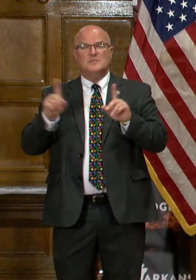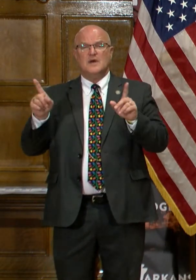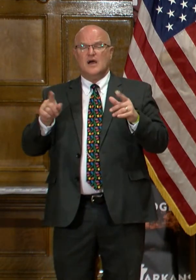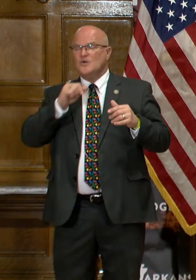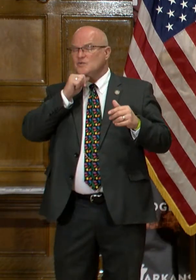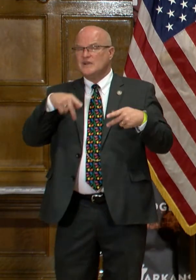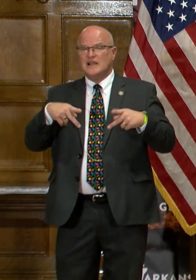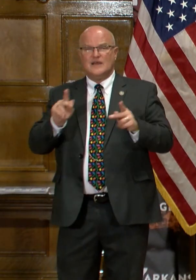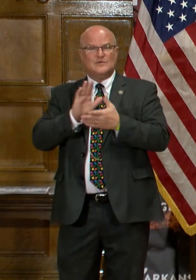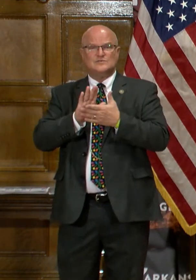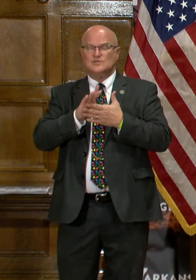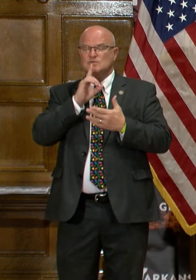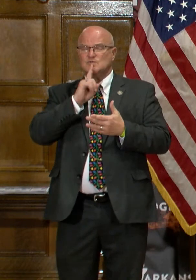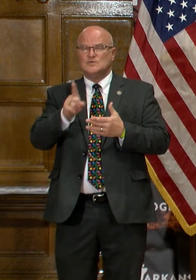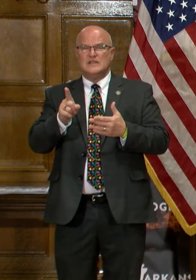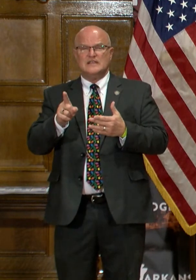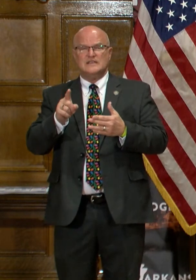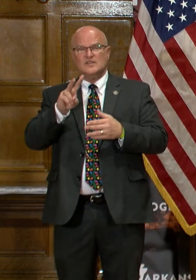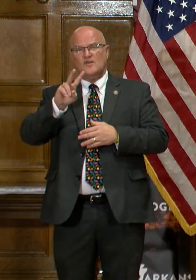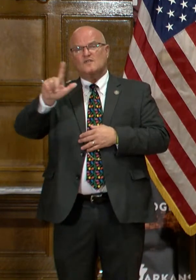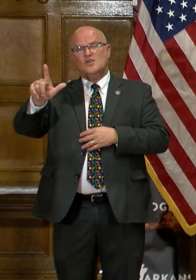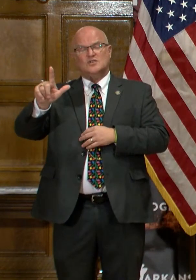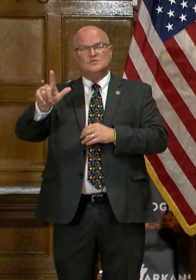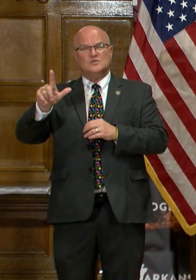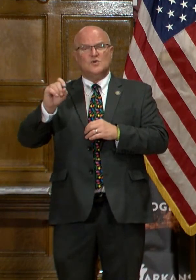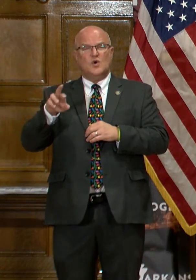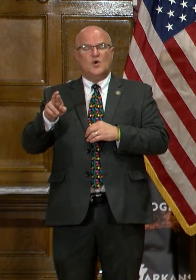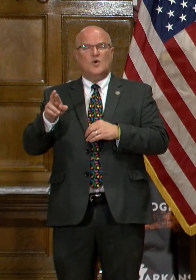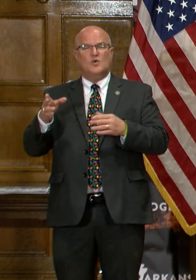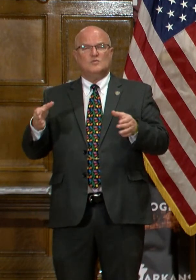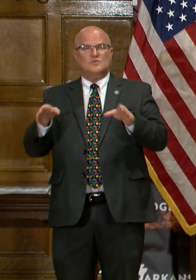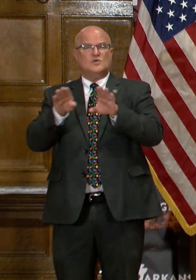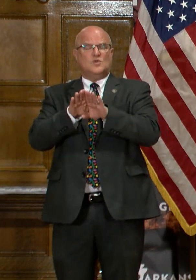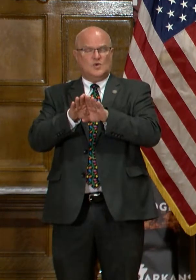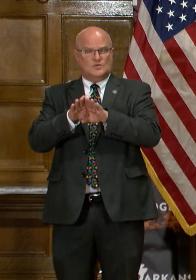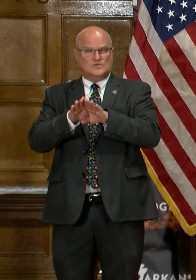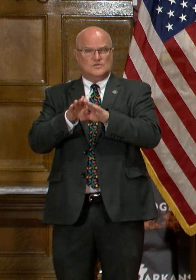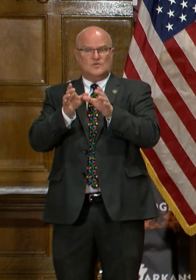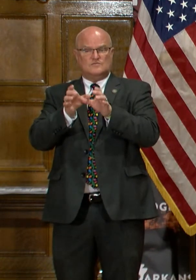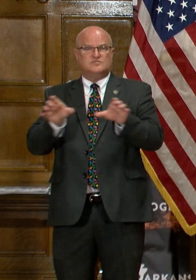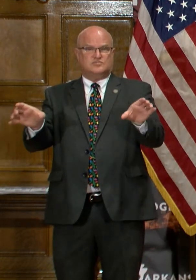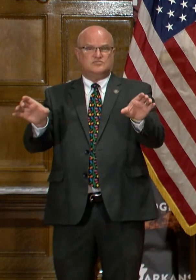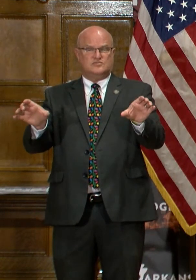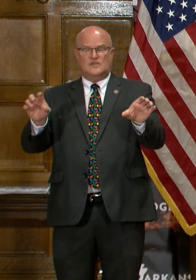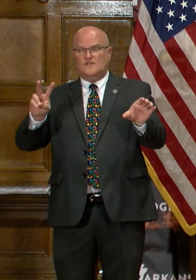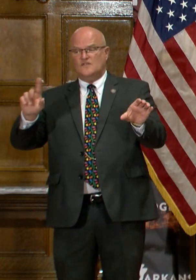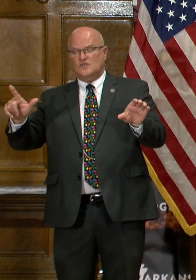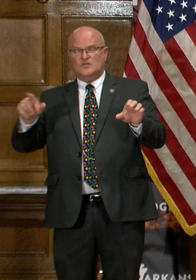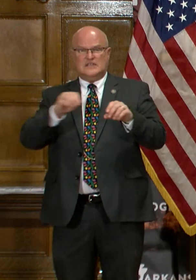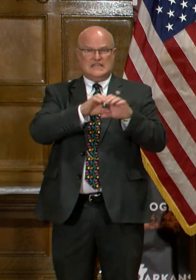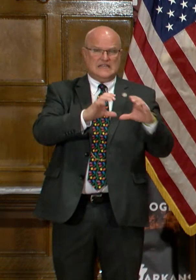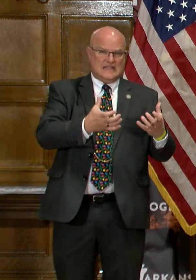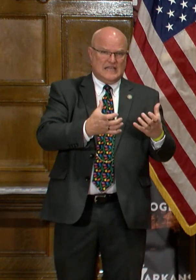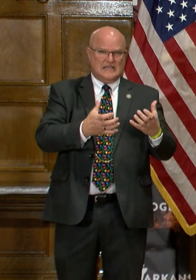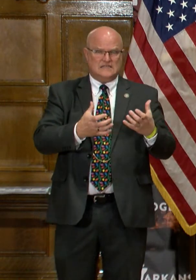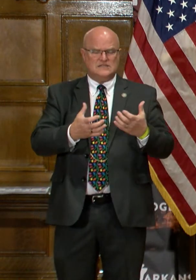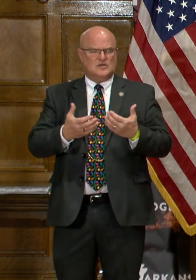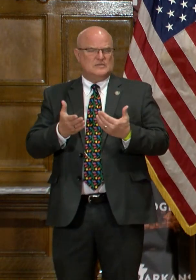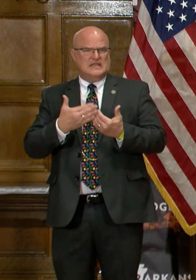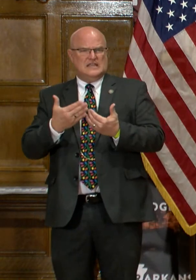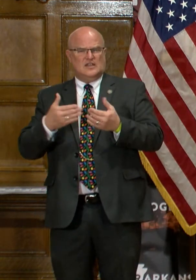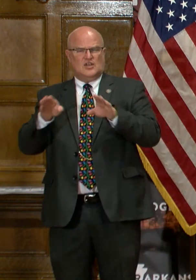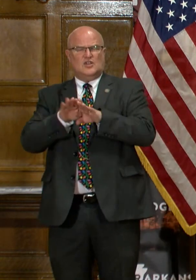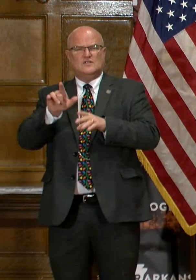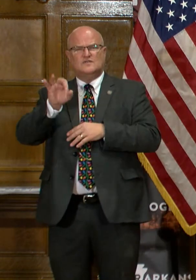not allowing schools to really move virtual or do split of virtual and classroom. Why does it seem easier to close for flu,